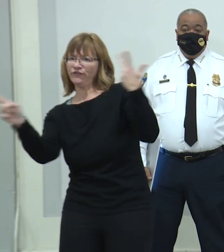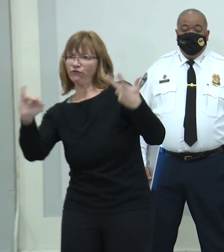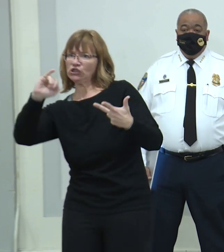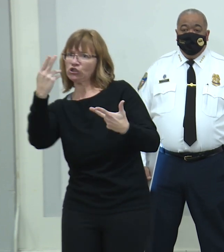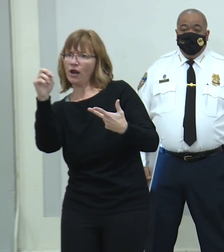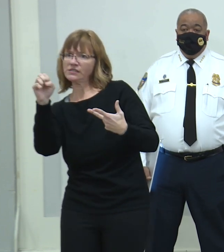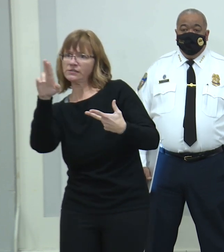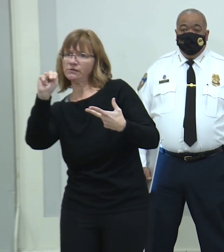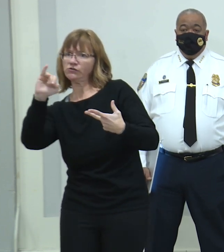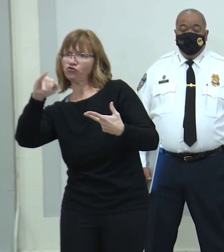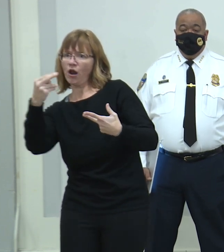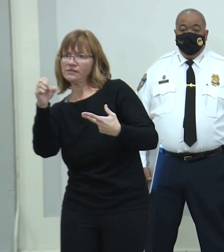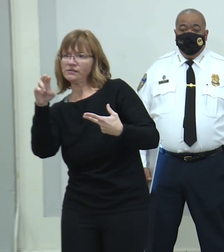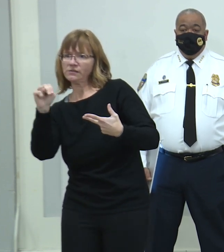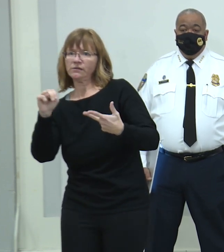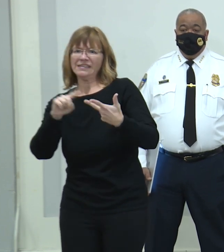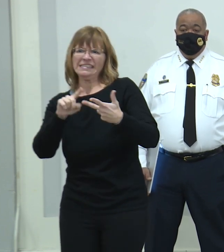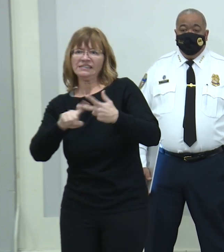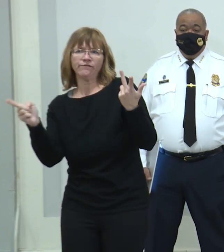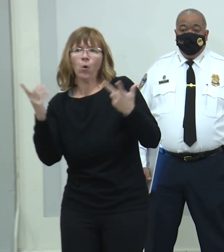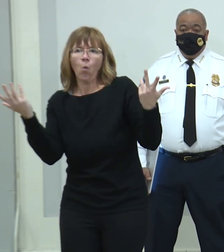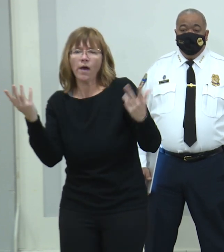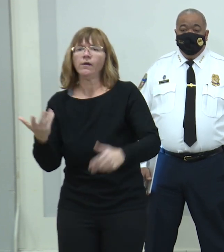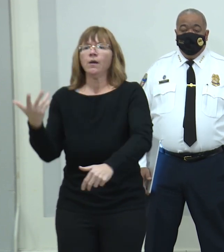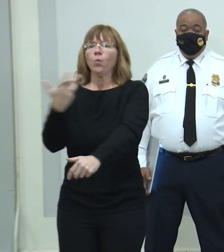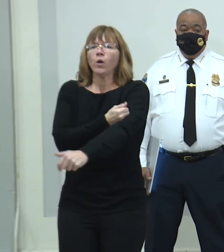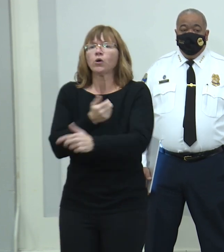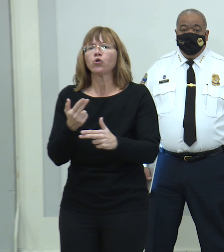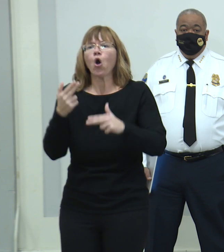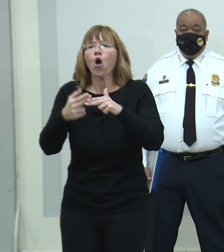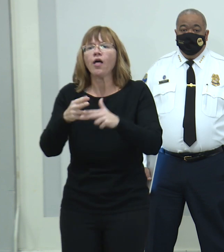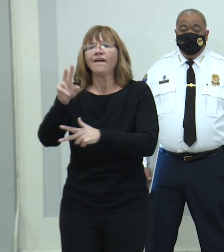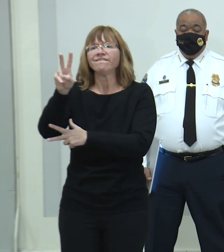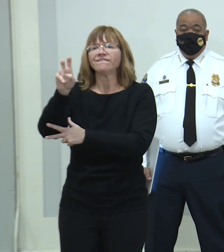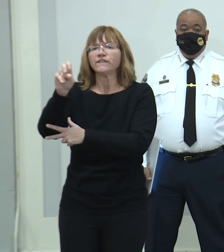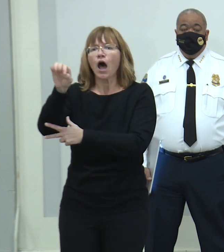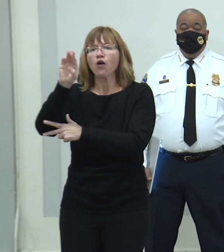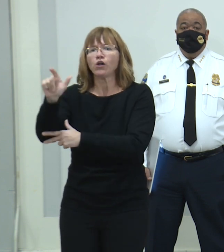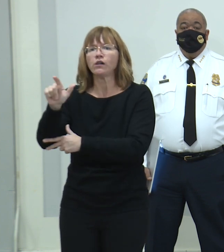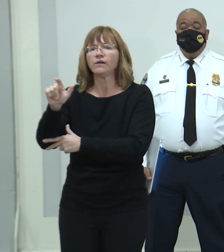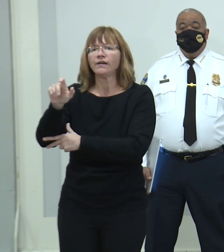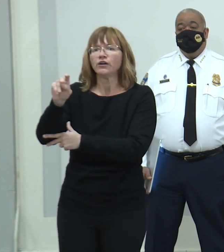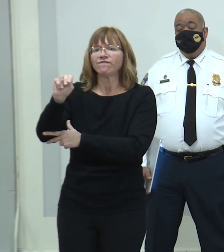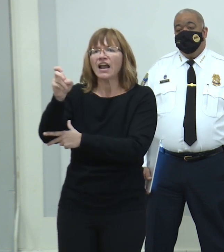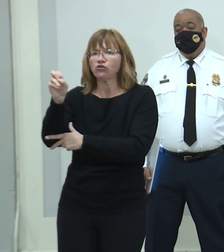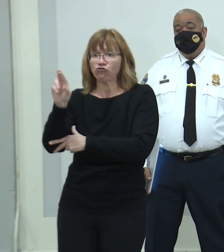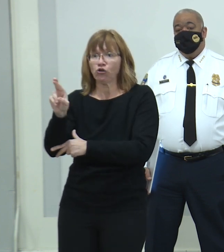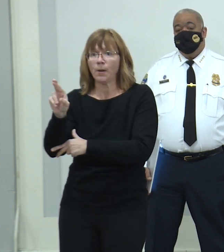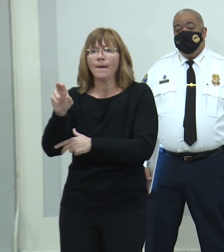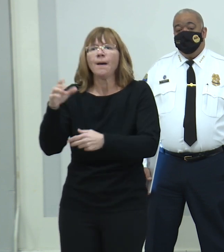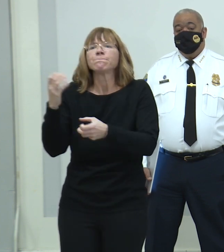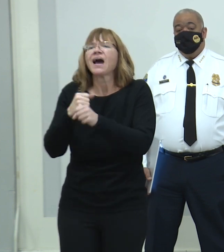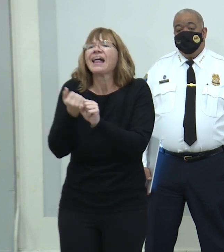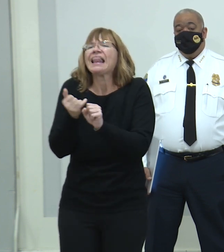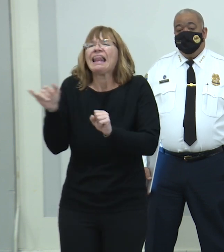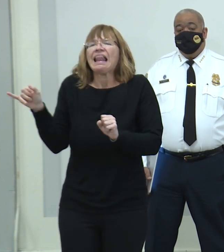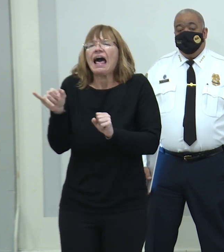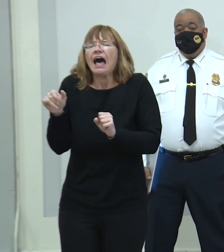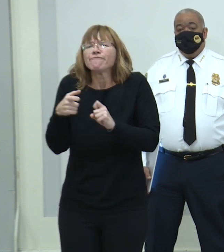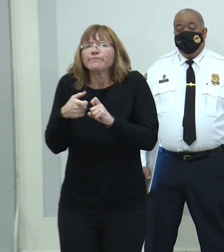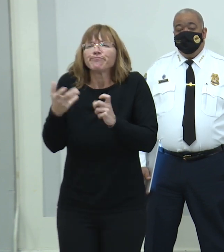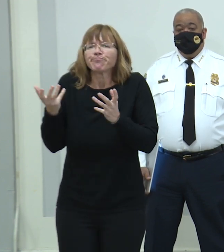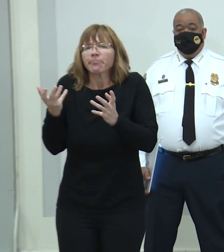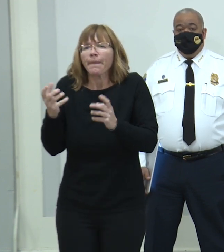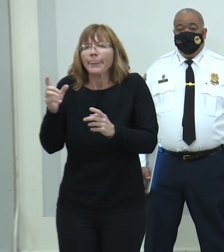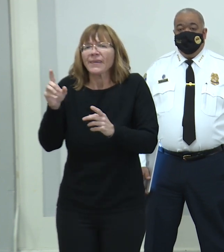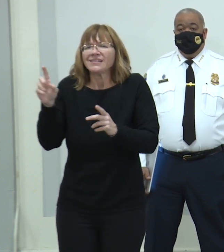vaccines, the Johnson & Johnson vaccine is what we call a viral vector vaccine, made from inactivated adenovirus. This